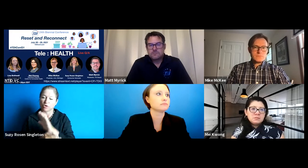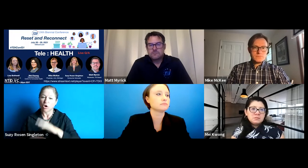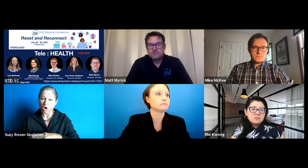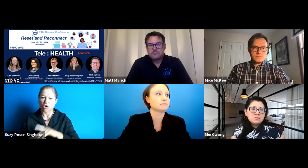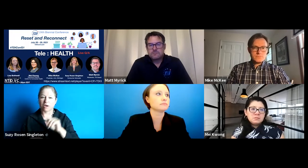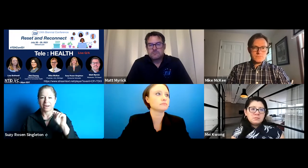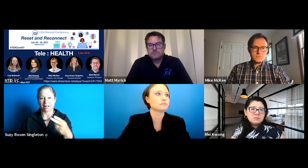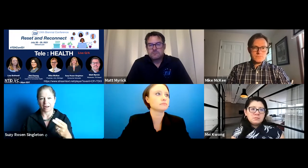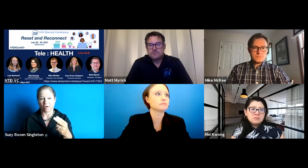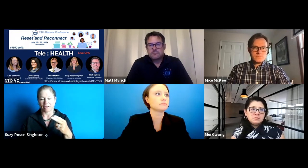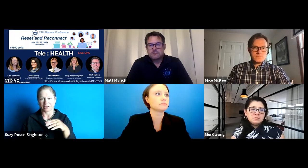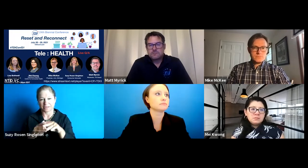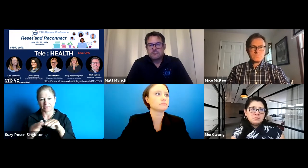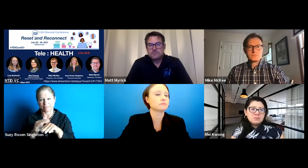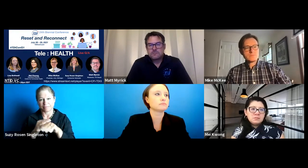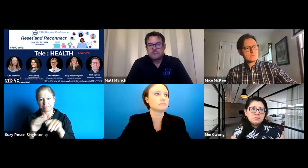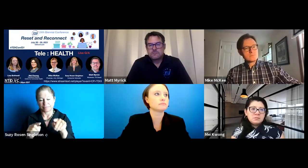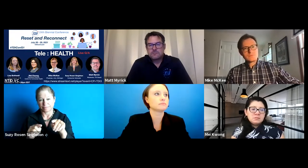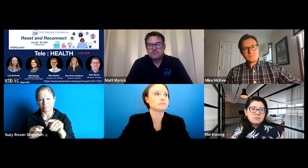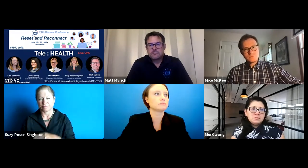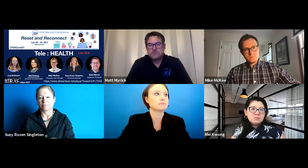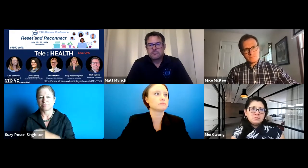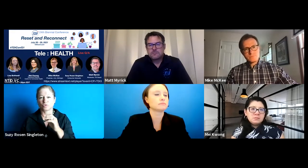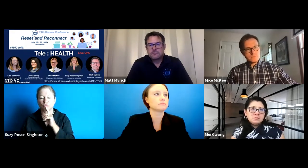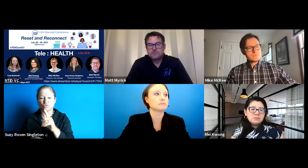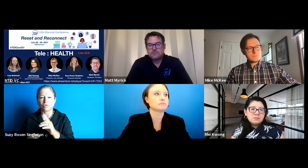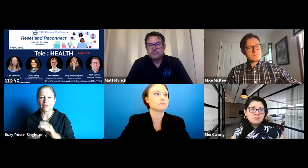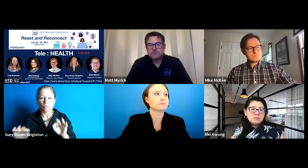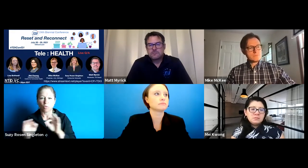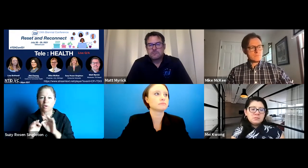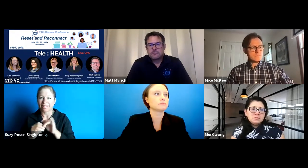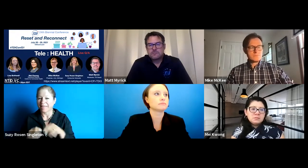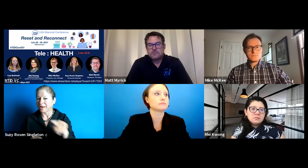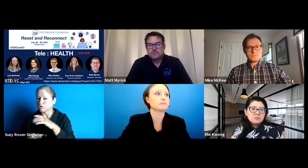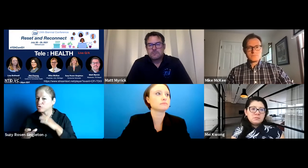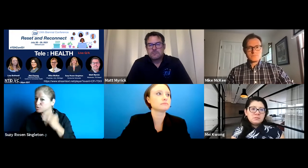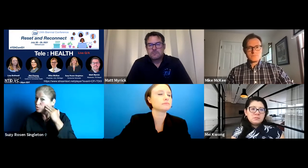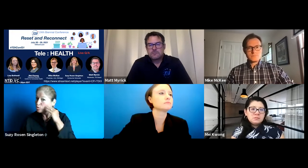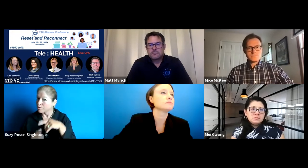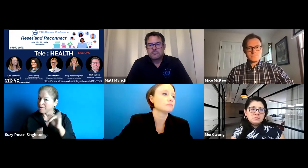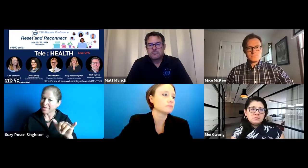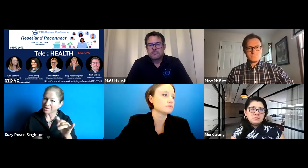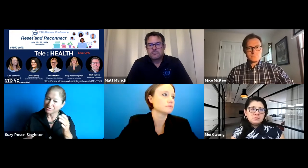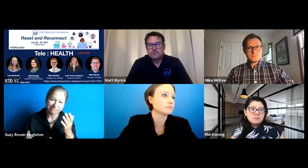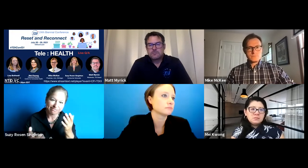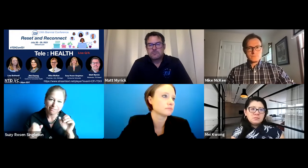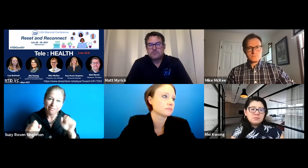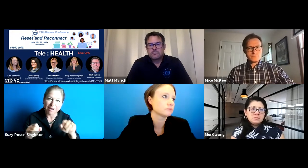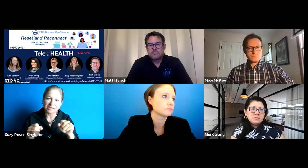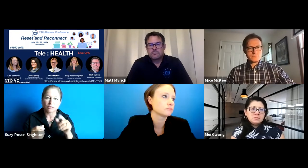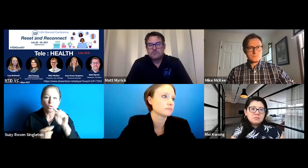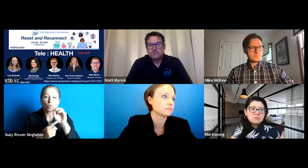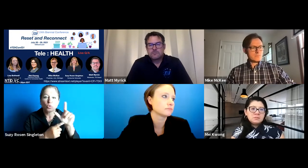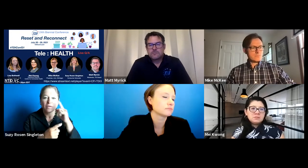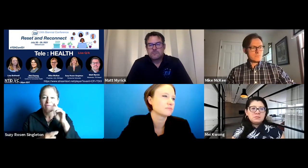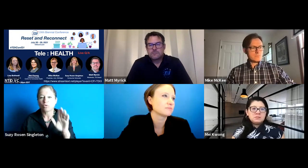DHHCAN, has a white paper on telehealth accessibility. So it is really important that consumers are aware